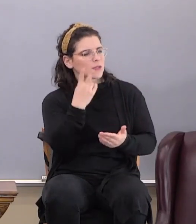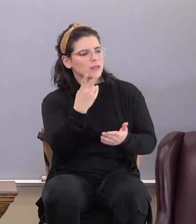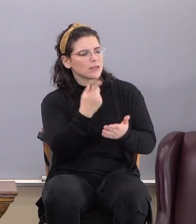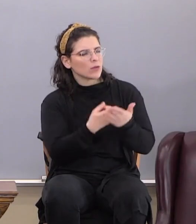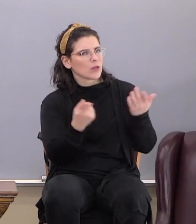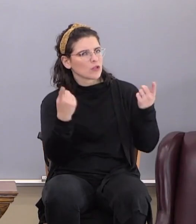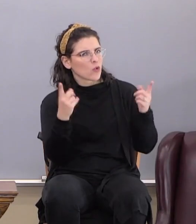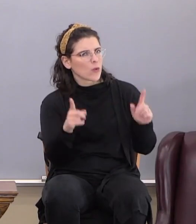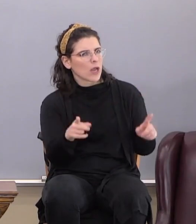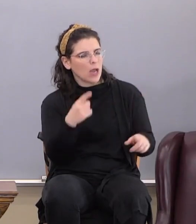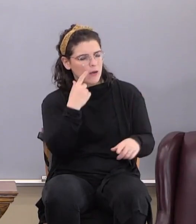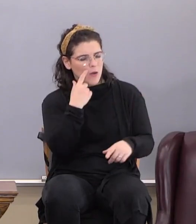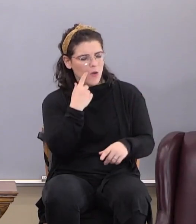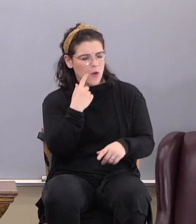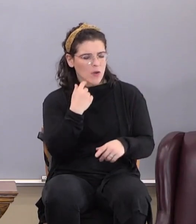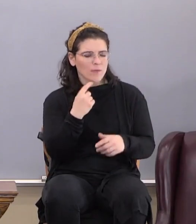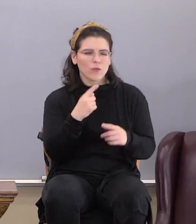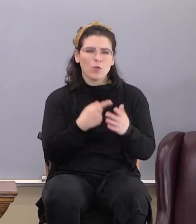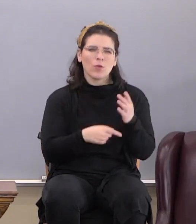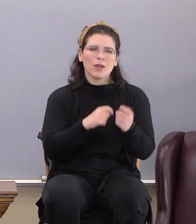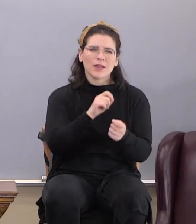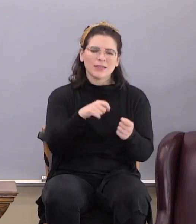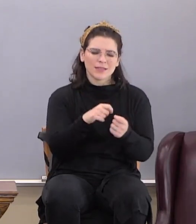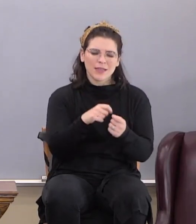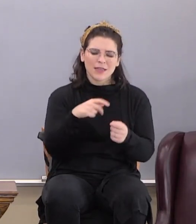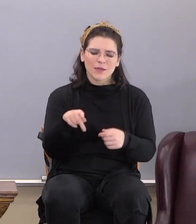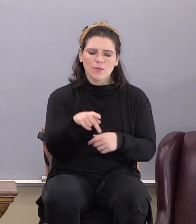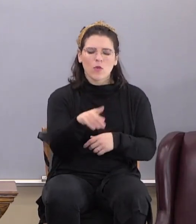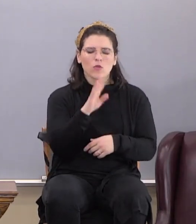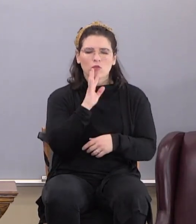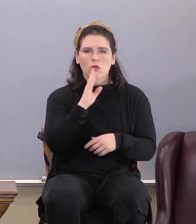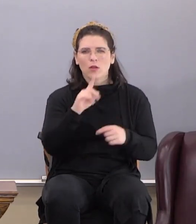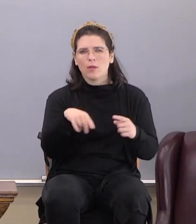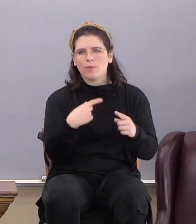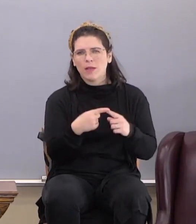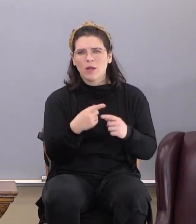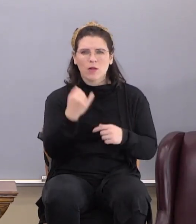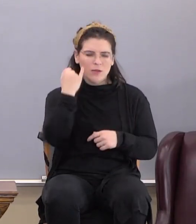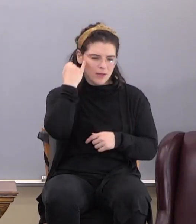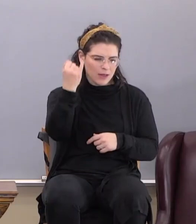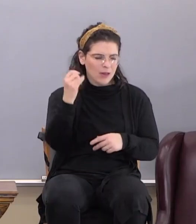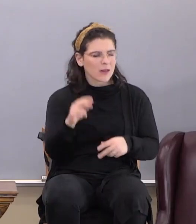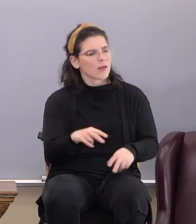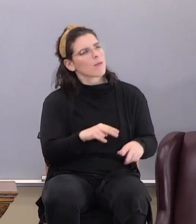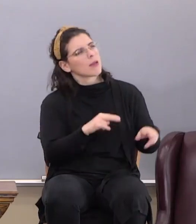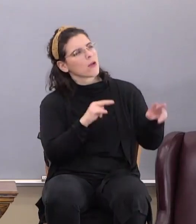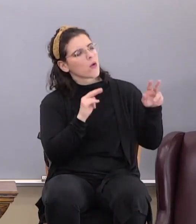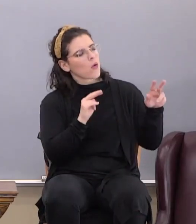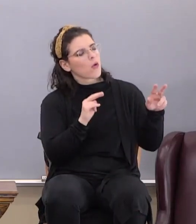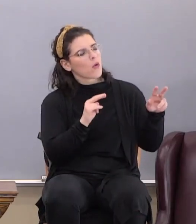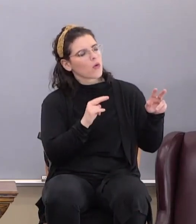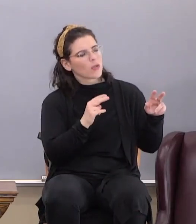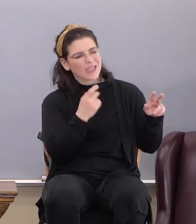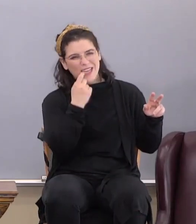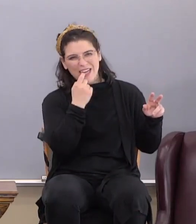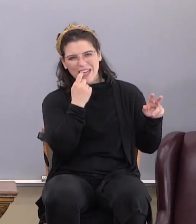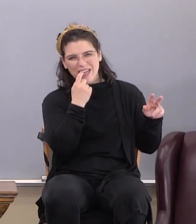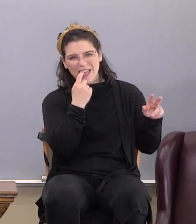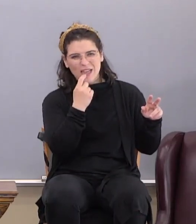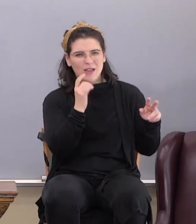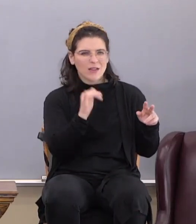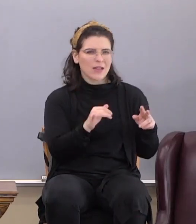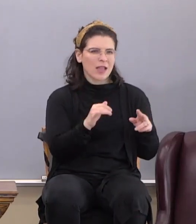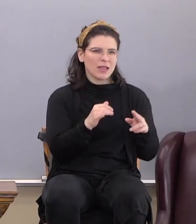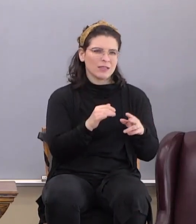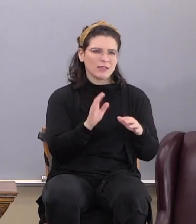on? What exactly is Paul talking about? Now, the idea of beholding, in a glass, that's